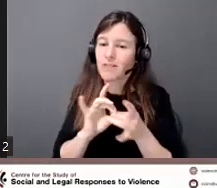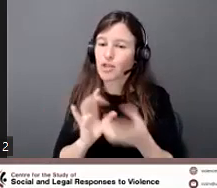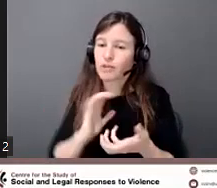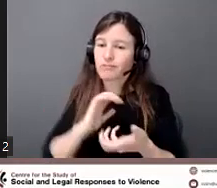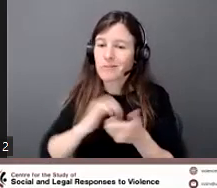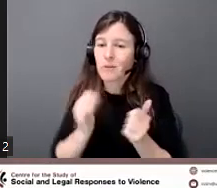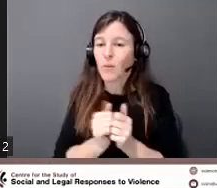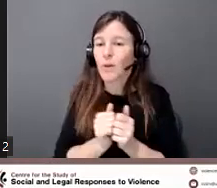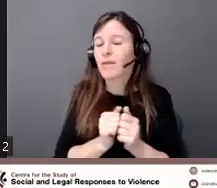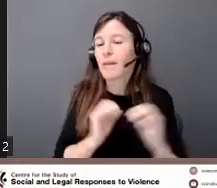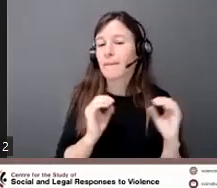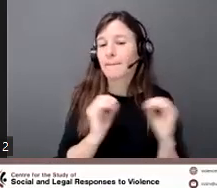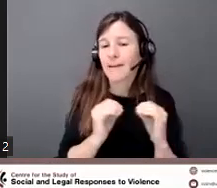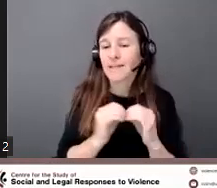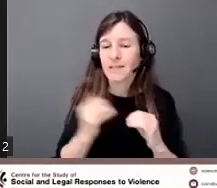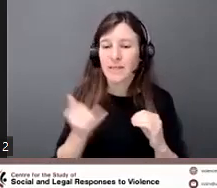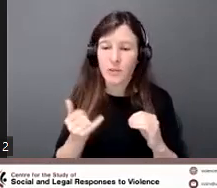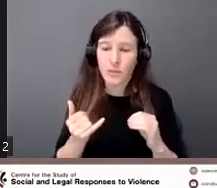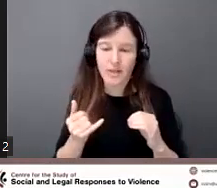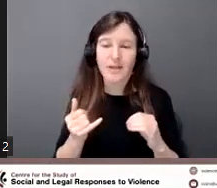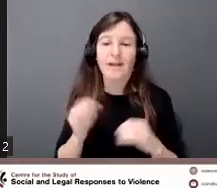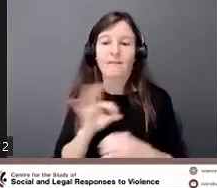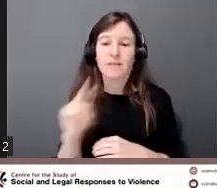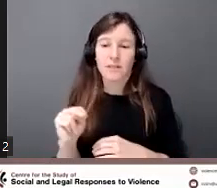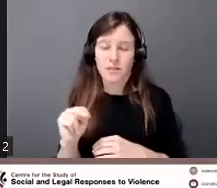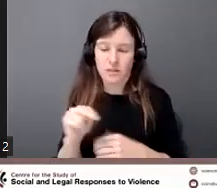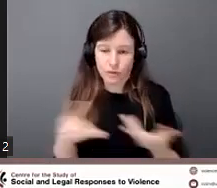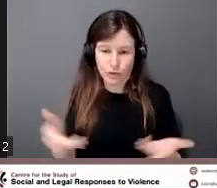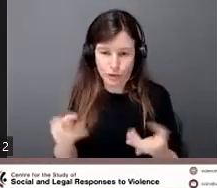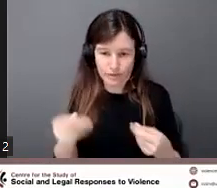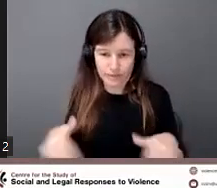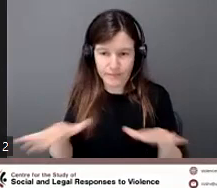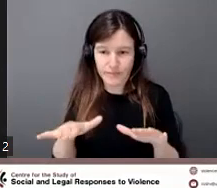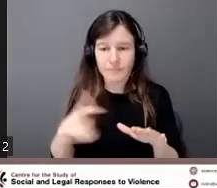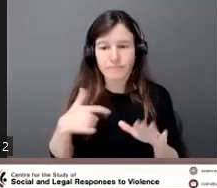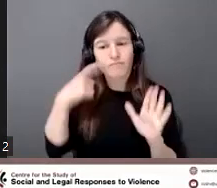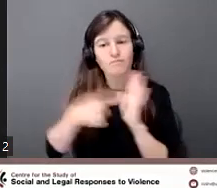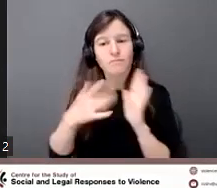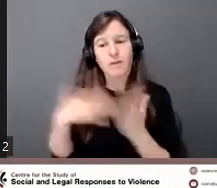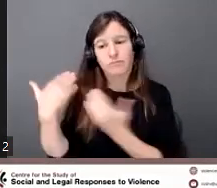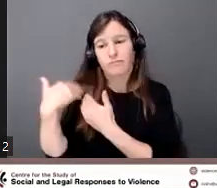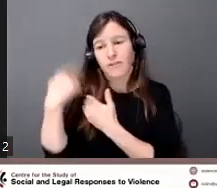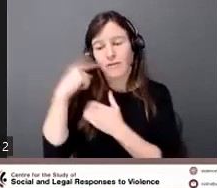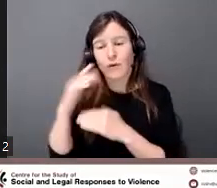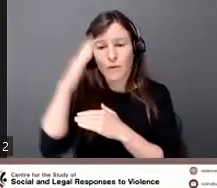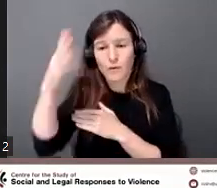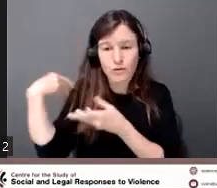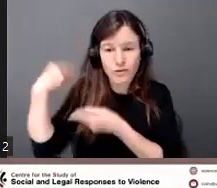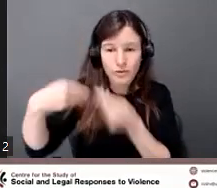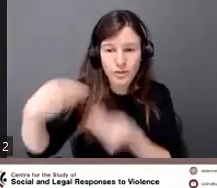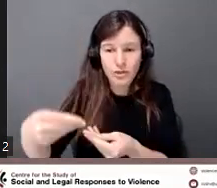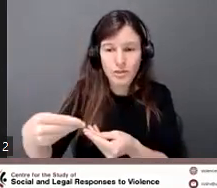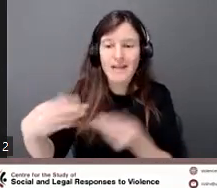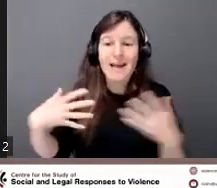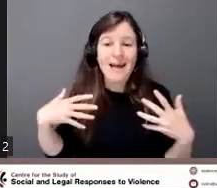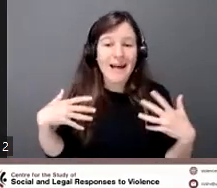Guelph, and acknowledge my responsibility to future generations, non-human beings, the